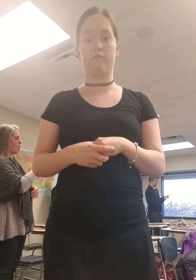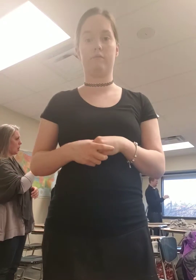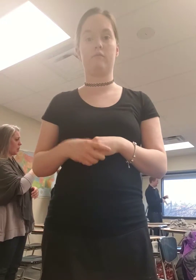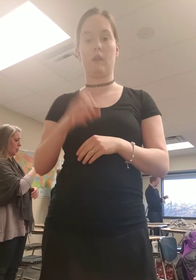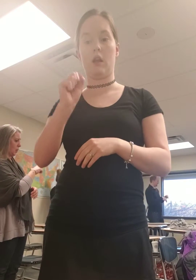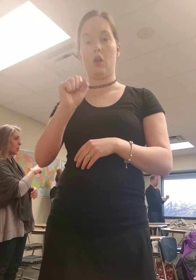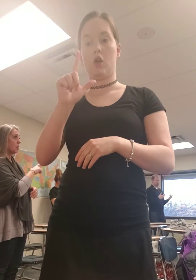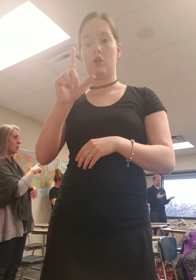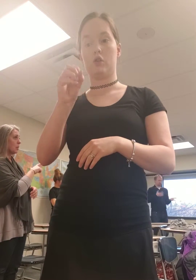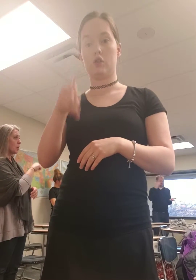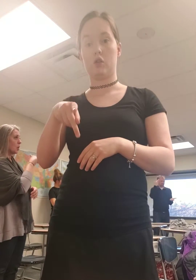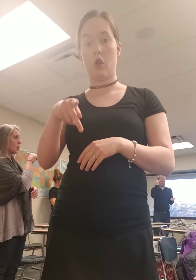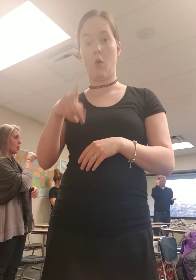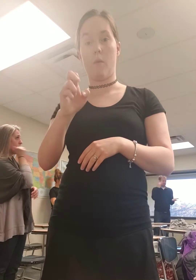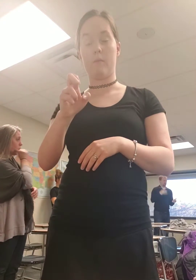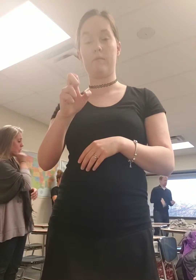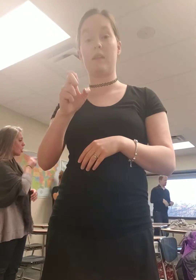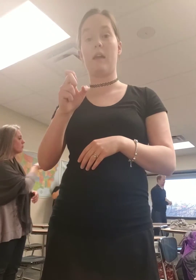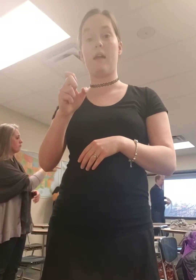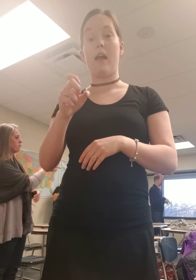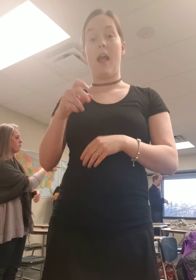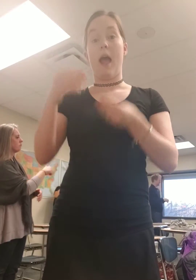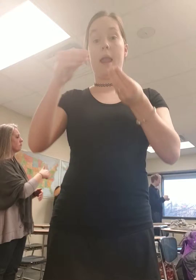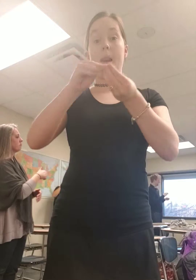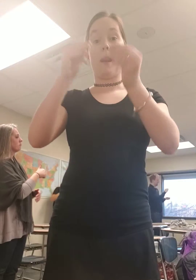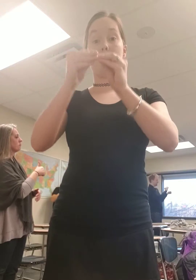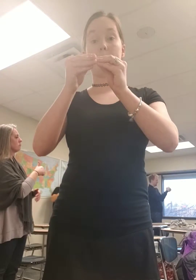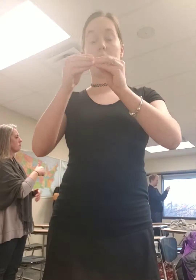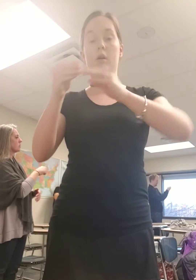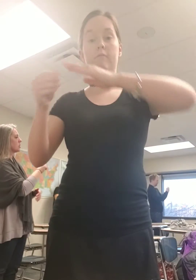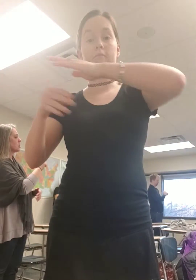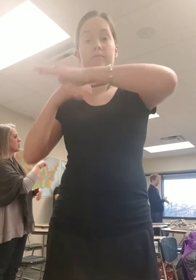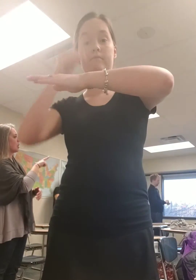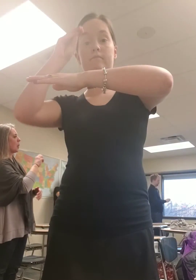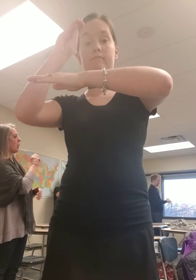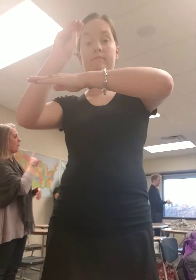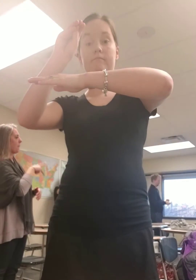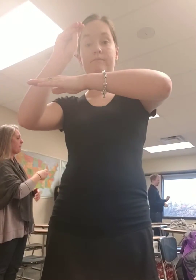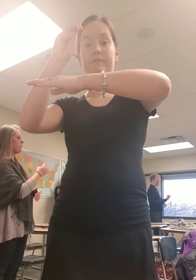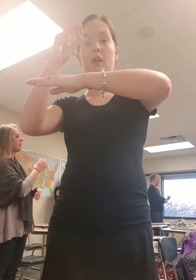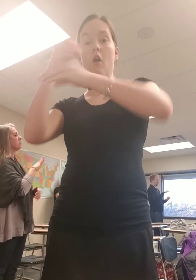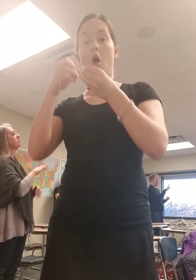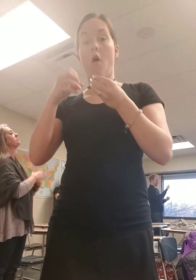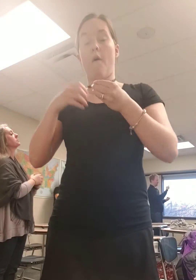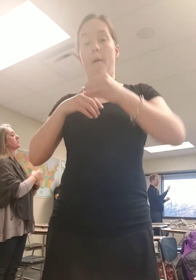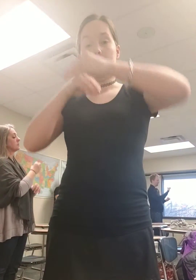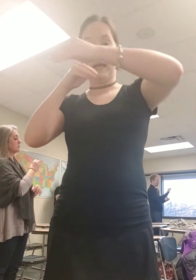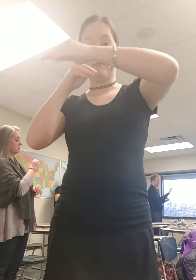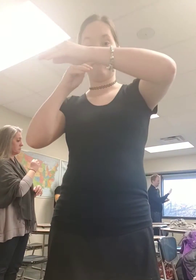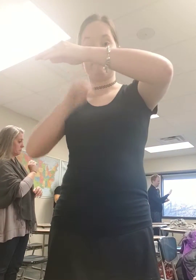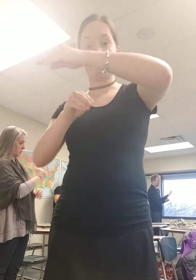number over a number, and so it's rise over run. Okay, so it's a ratio, which is a fraction. Okay, very